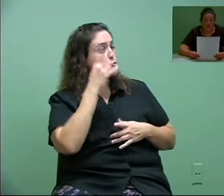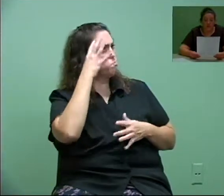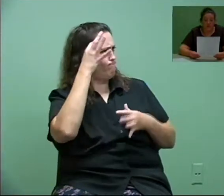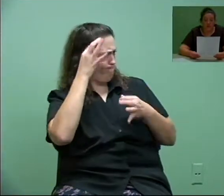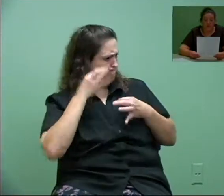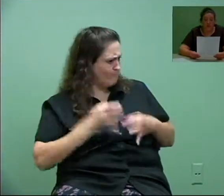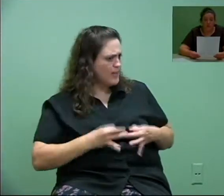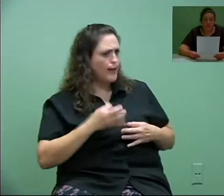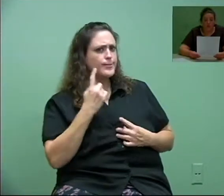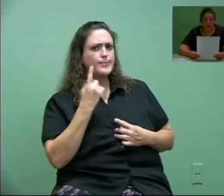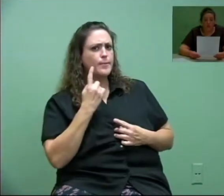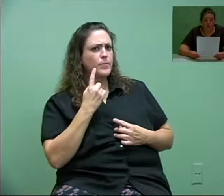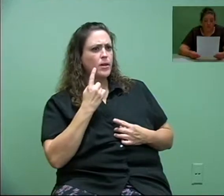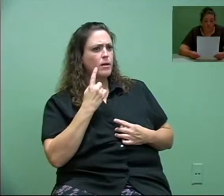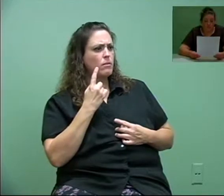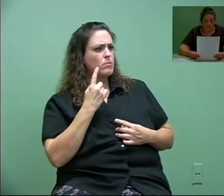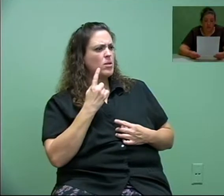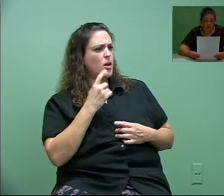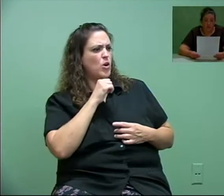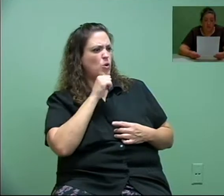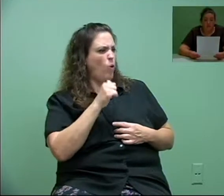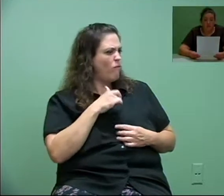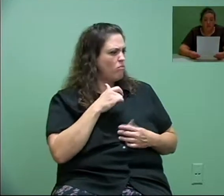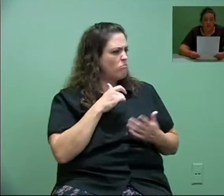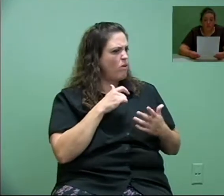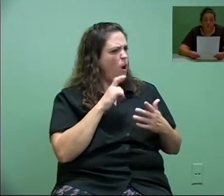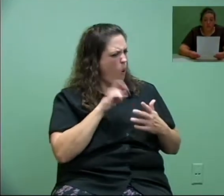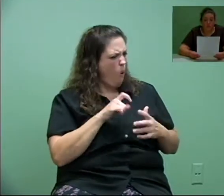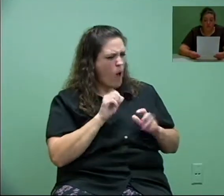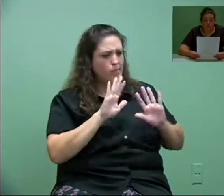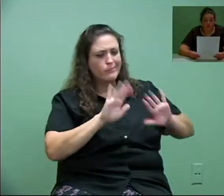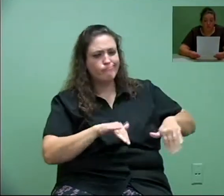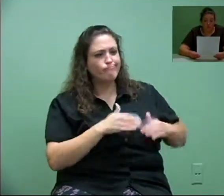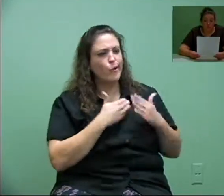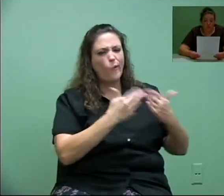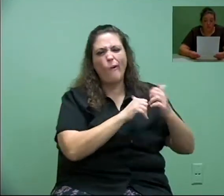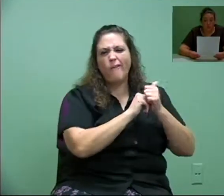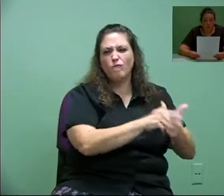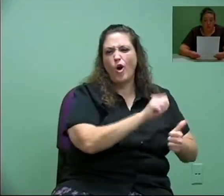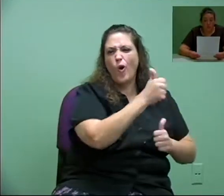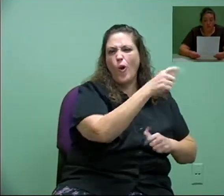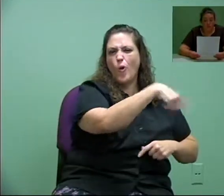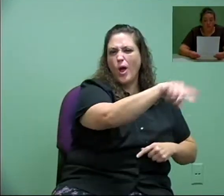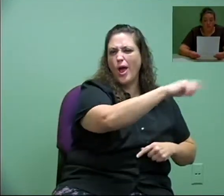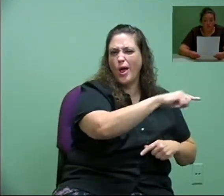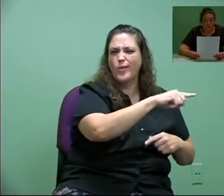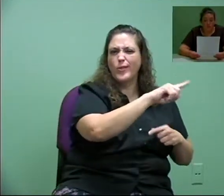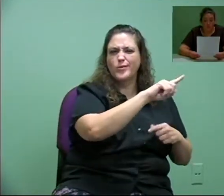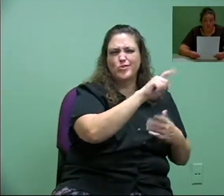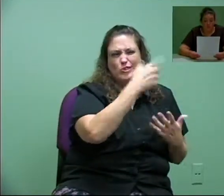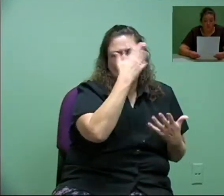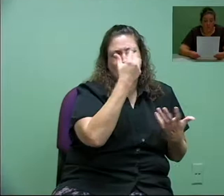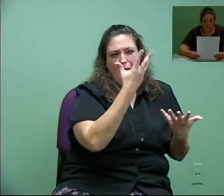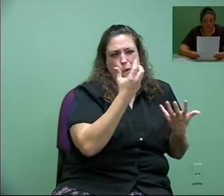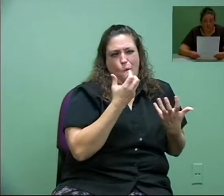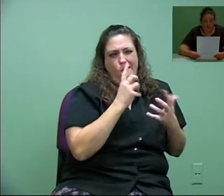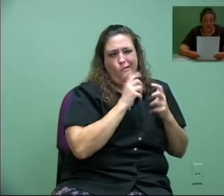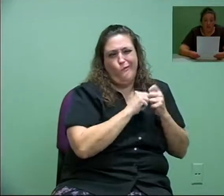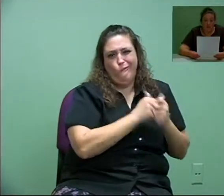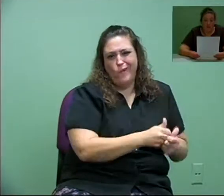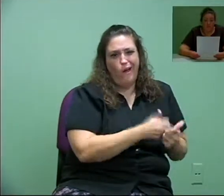the evidence simply to agree on a verdict, to give in to pressure from other jurors, or just to get the case over